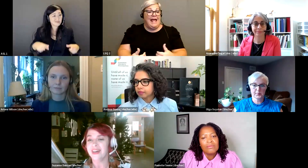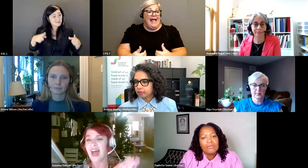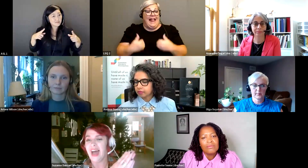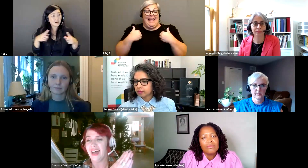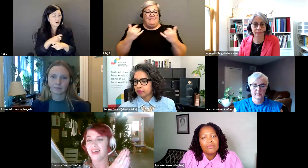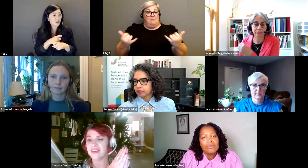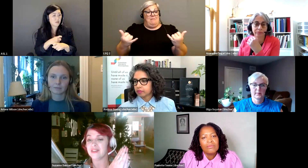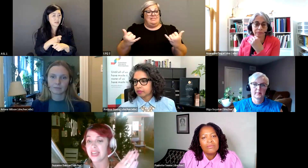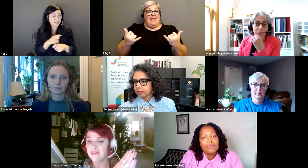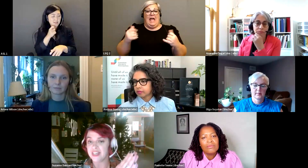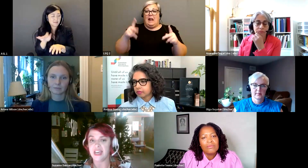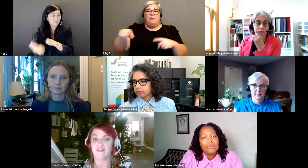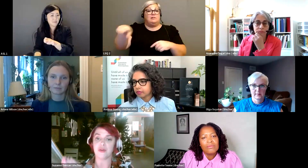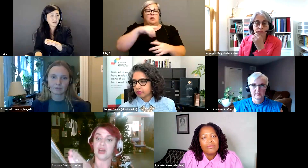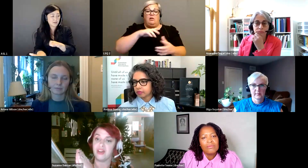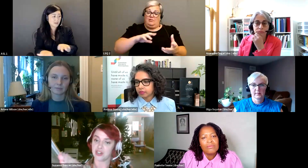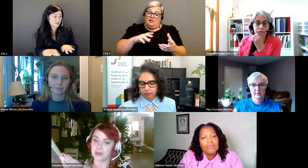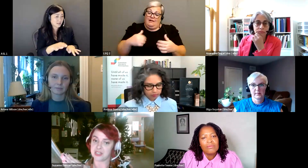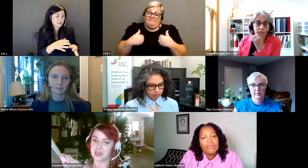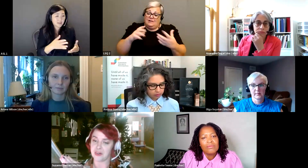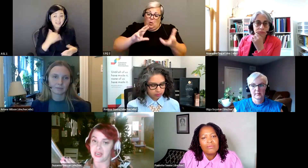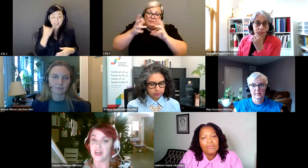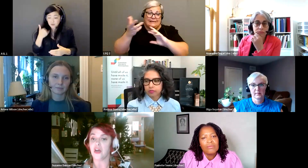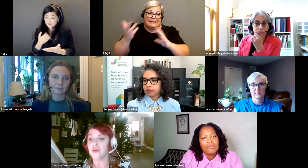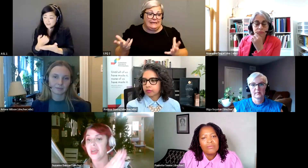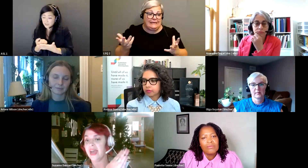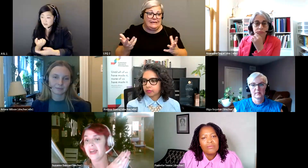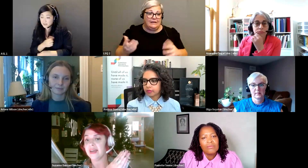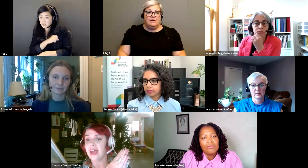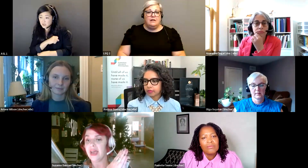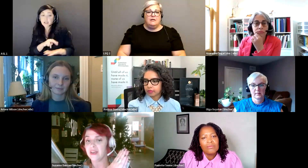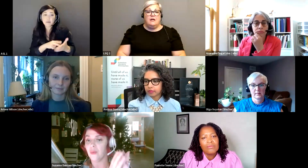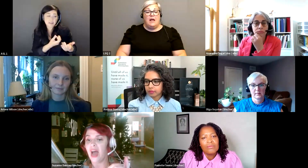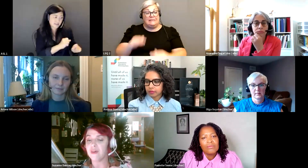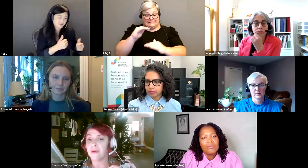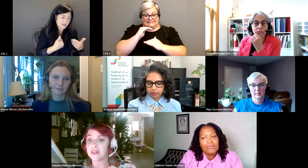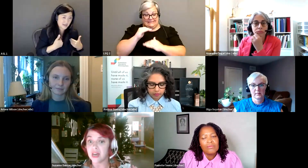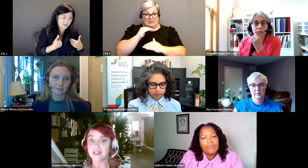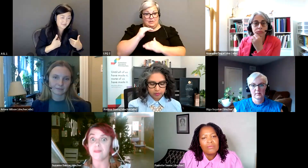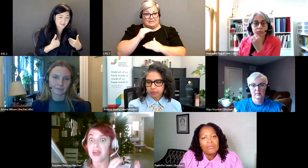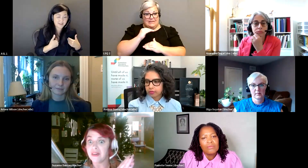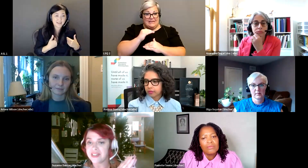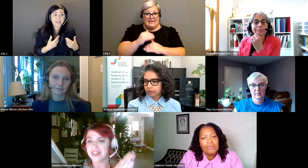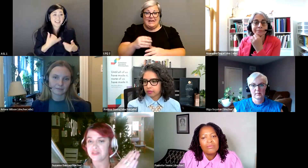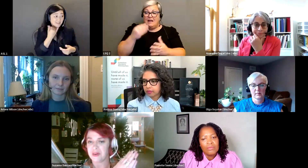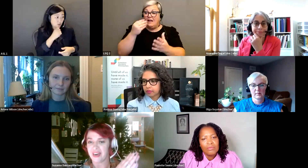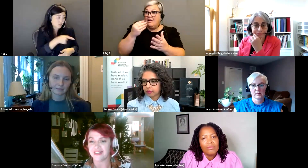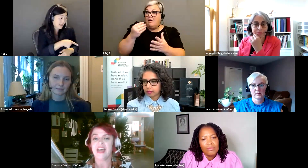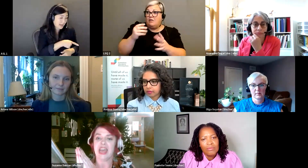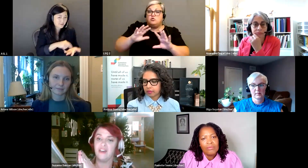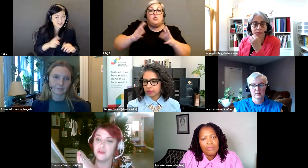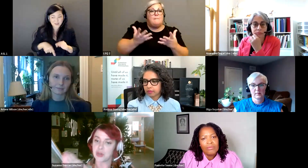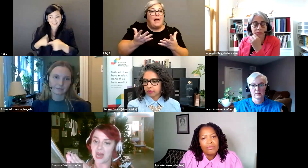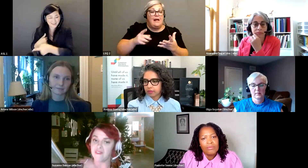have safety if you don't have economic security. You can't have a productive parenting